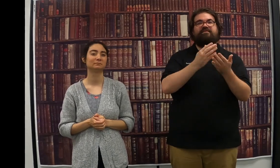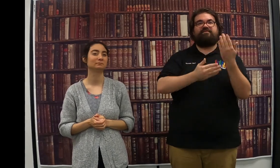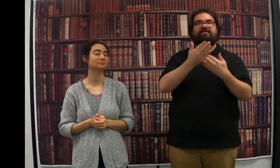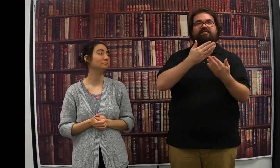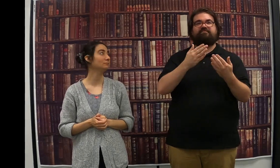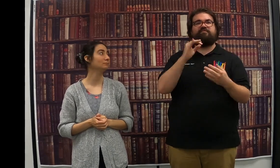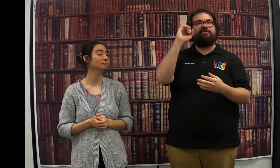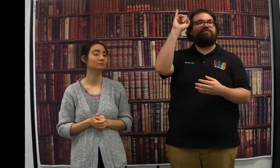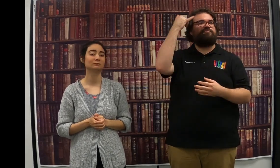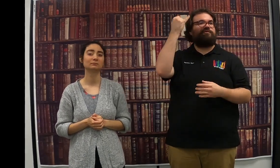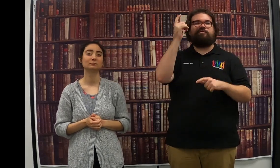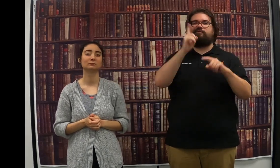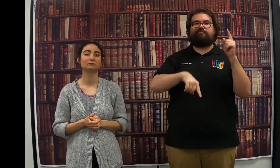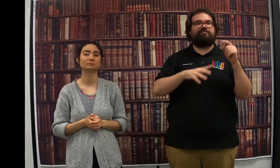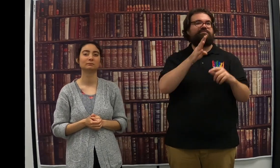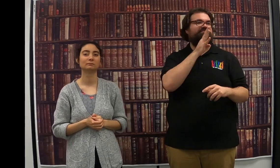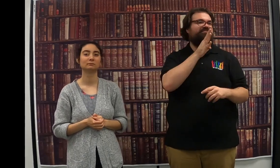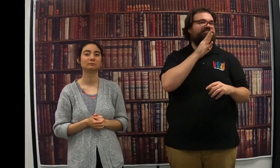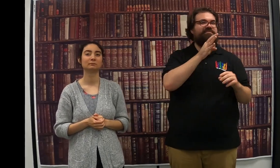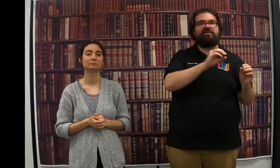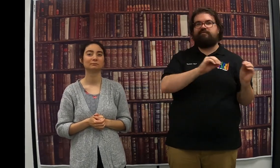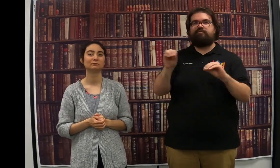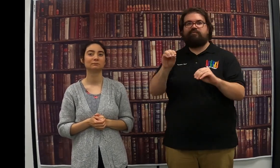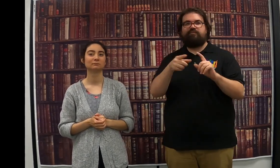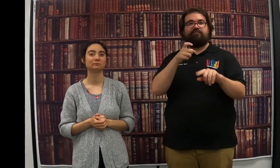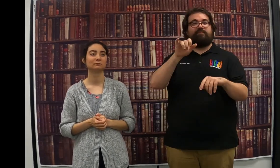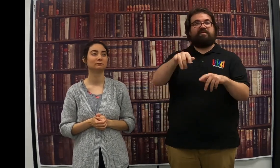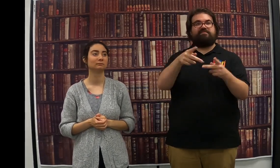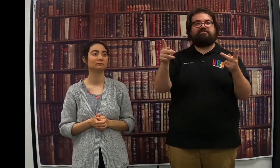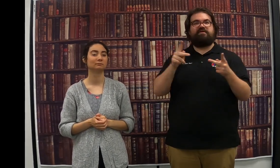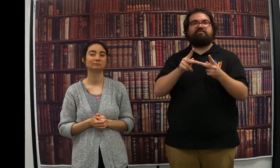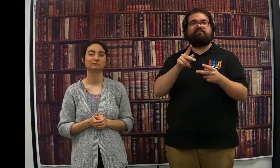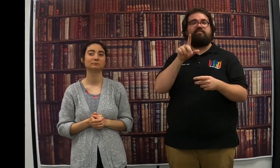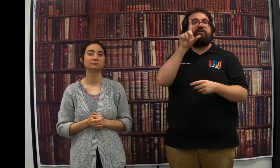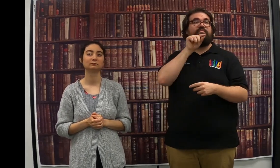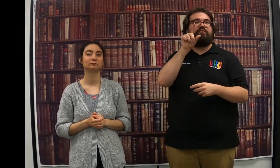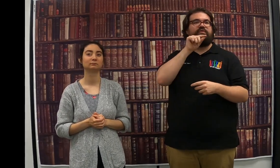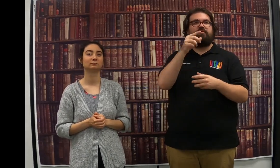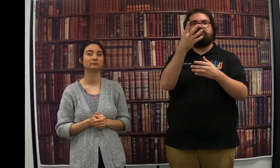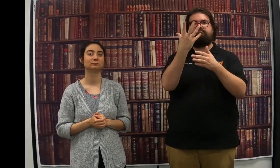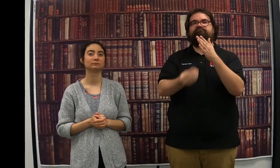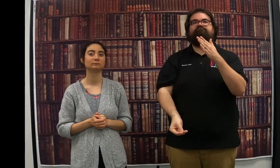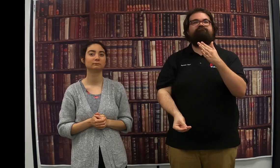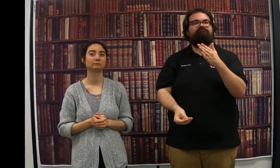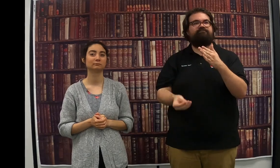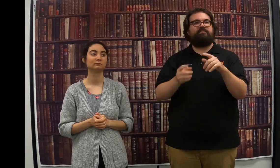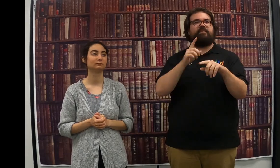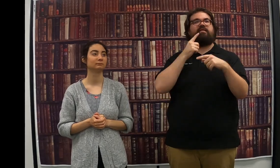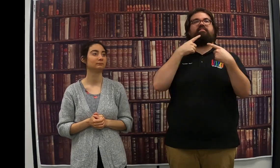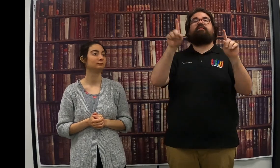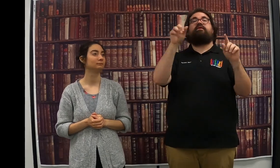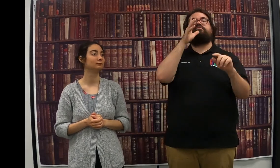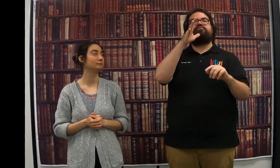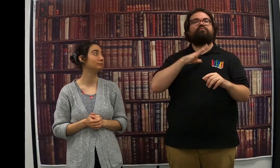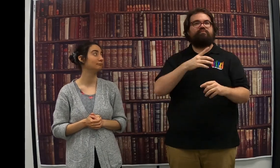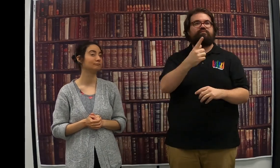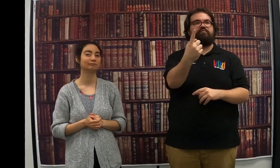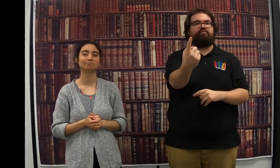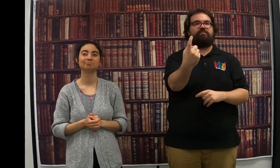her hand. Joringel could neither speak nor move from the spot. The nightingale was gone. At last the woman